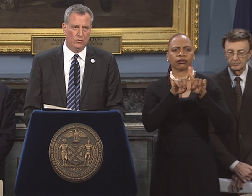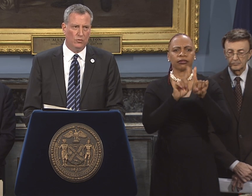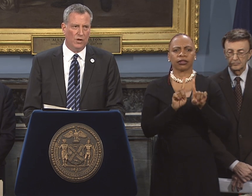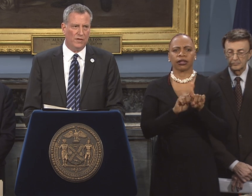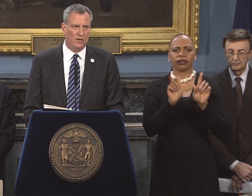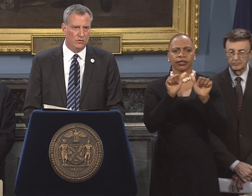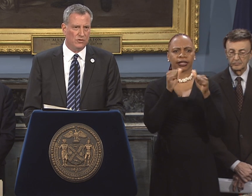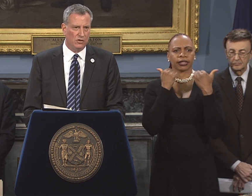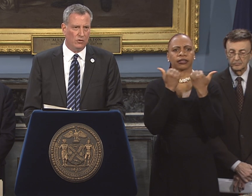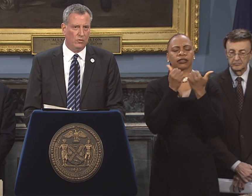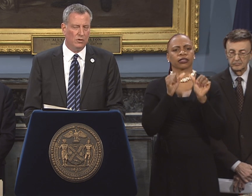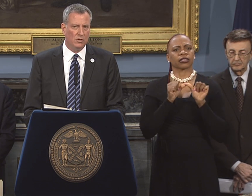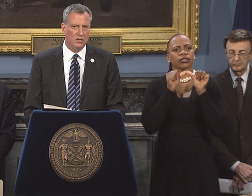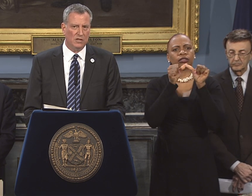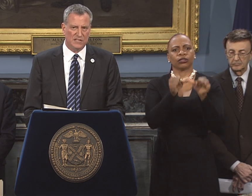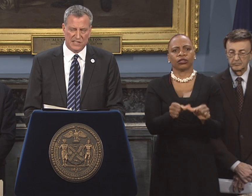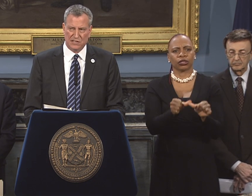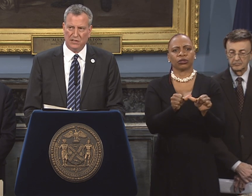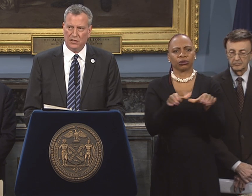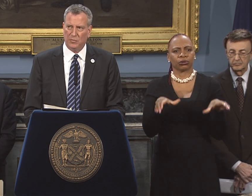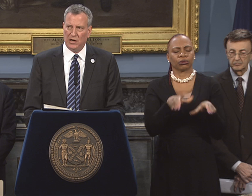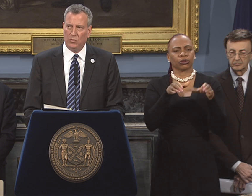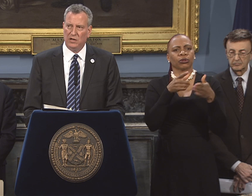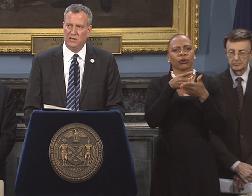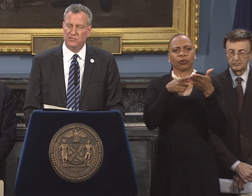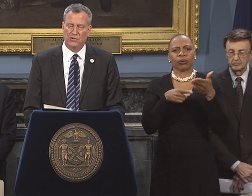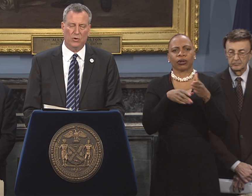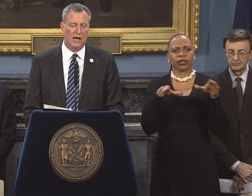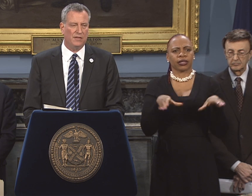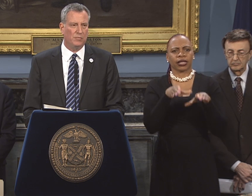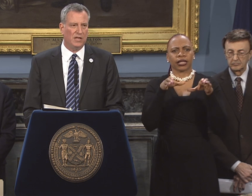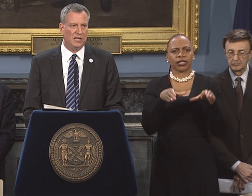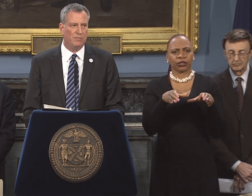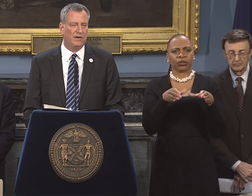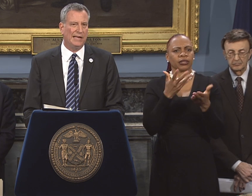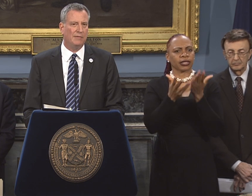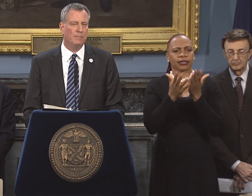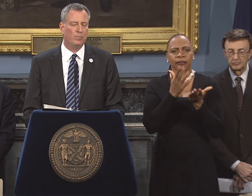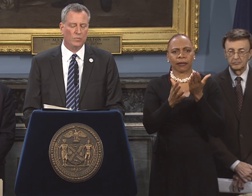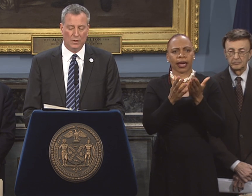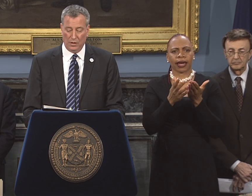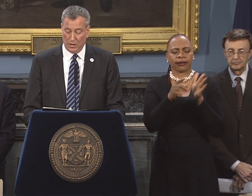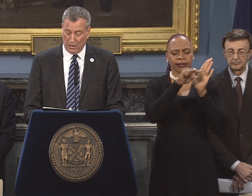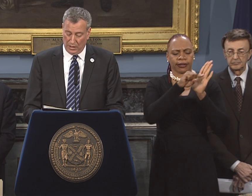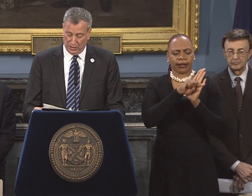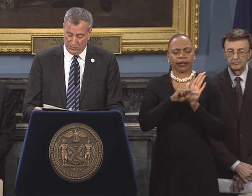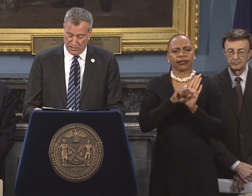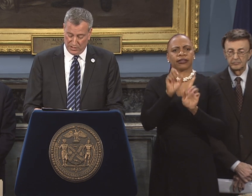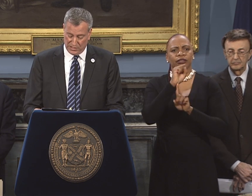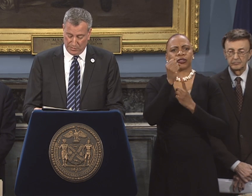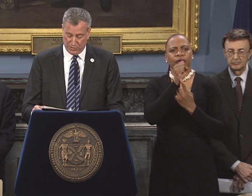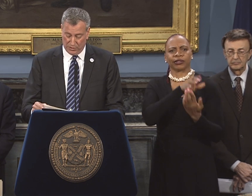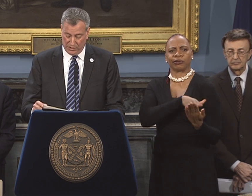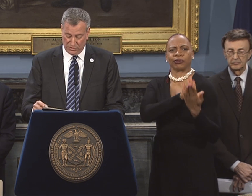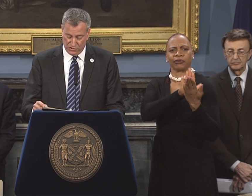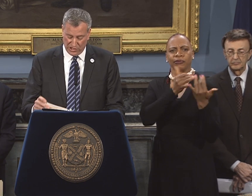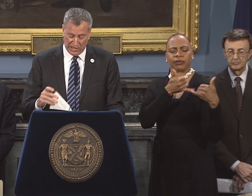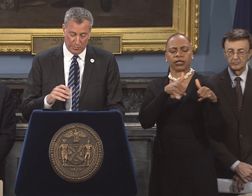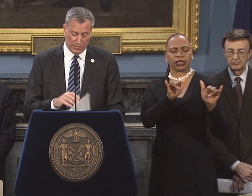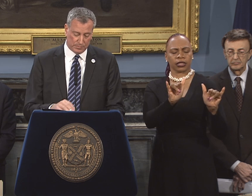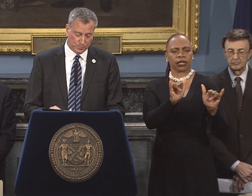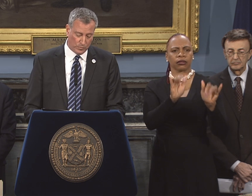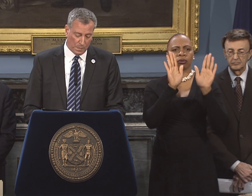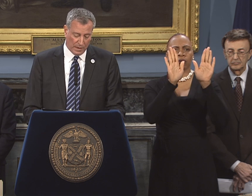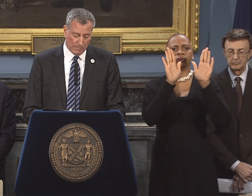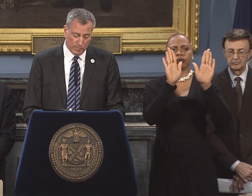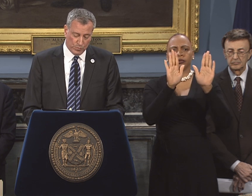continue to do what they do so consistently. No matter what is thrown at them, they keep fighting. And they've done an exemplary